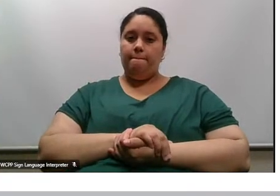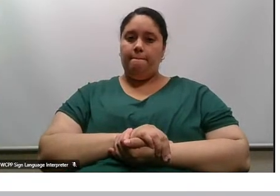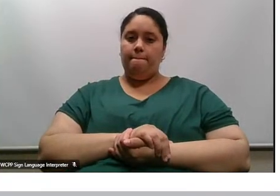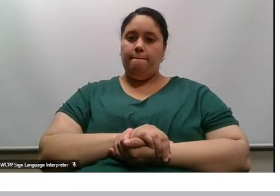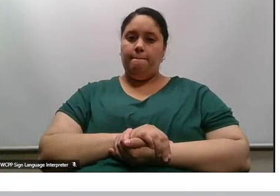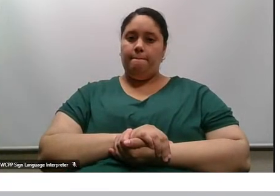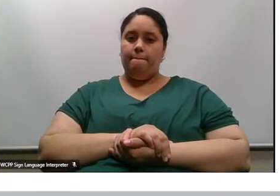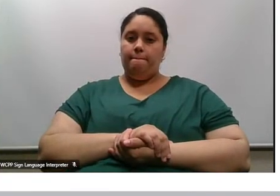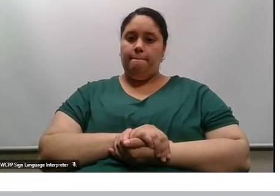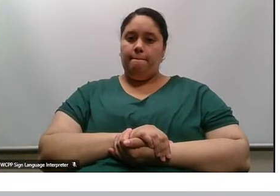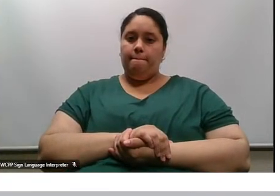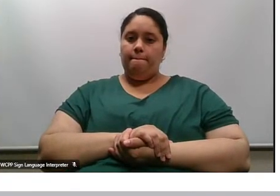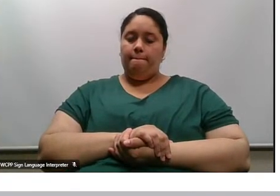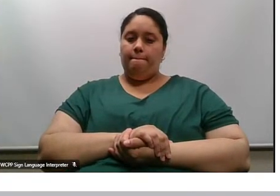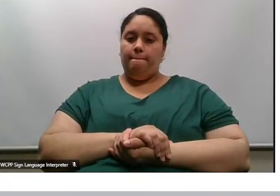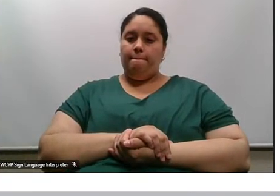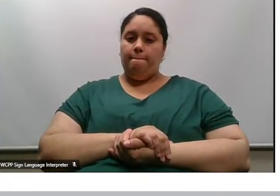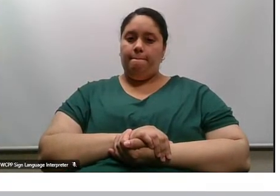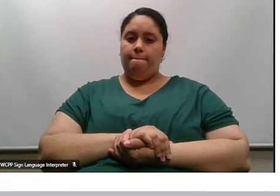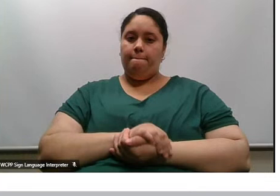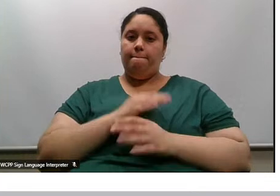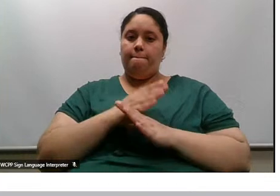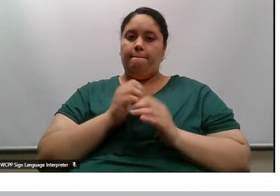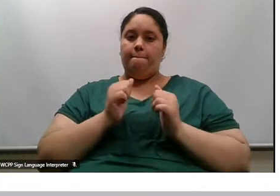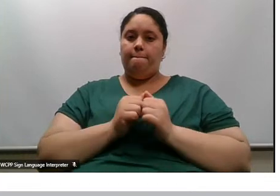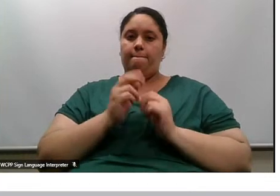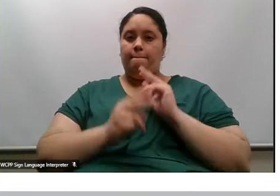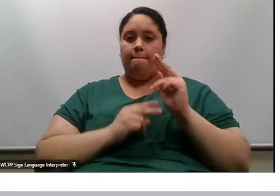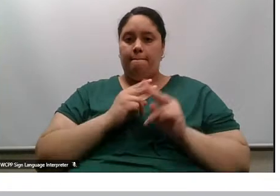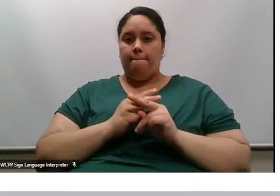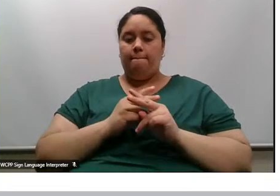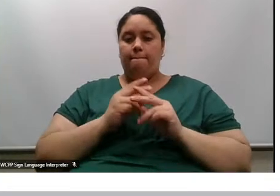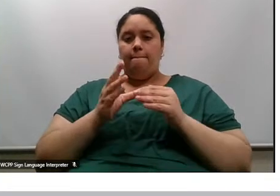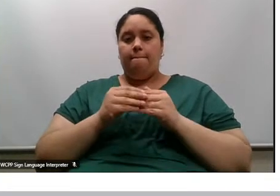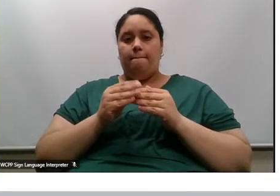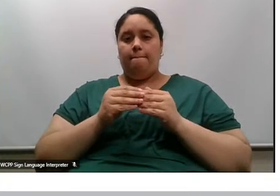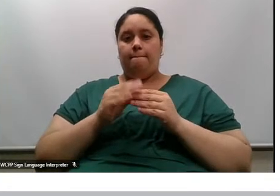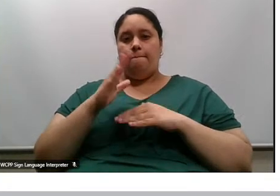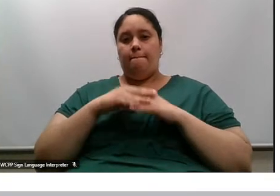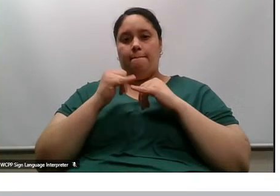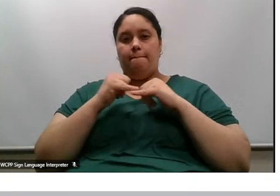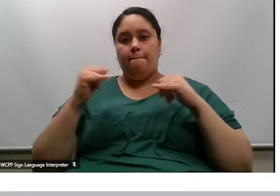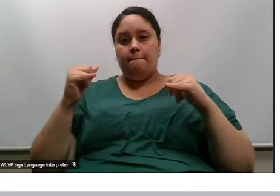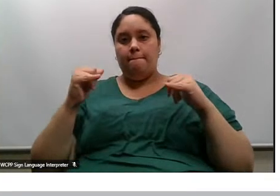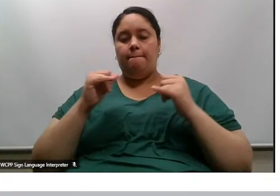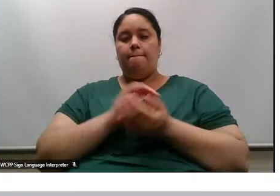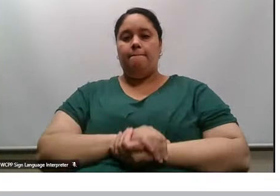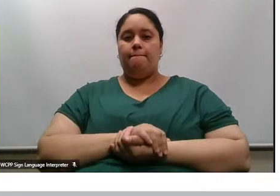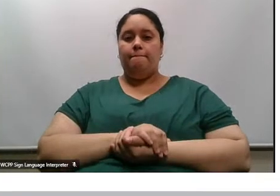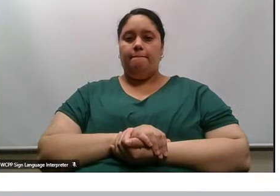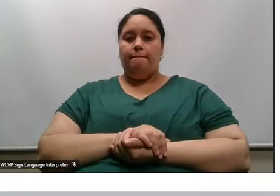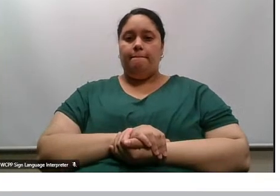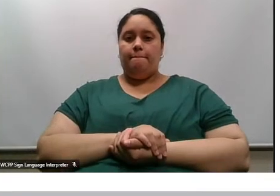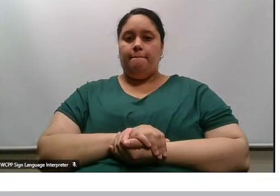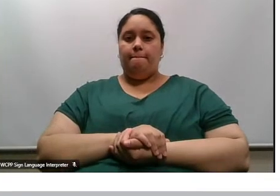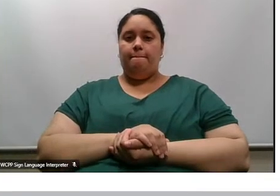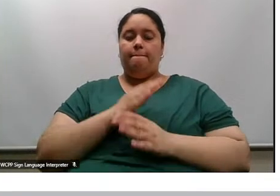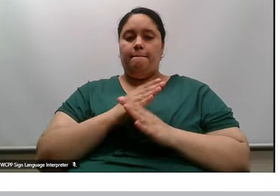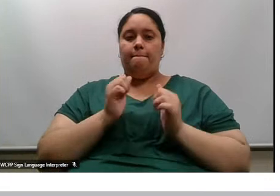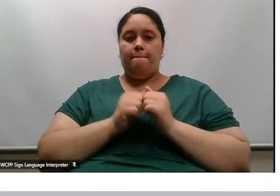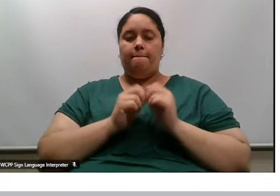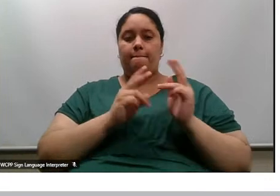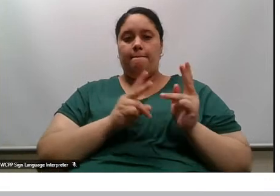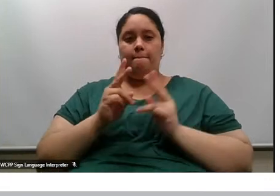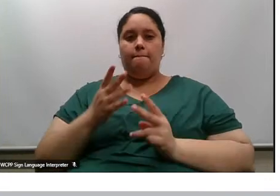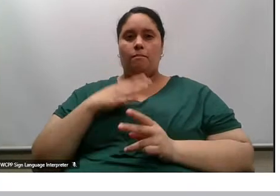Colleagues, once again, and members. Members online, colleagues, once again, I